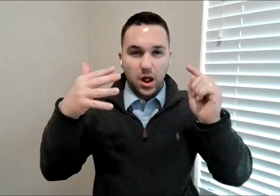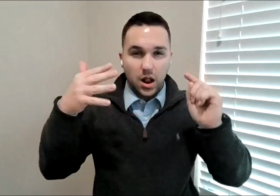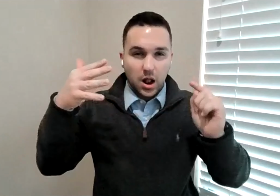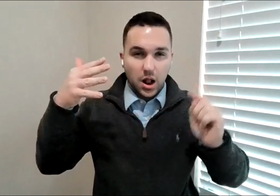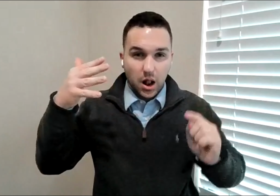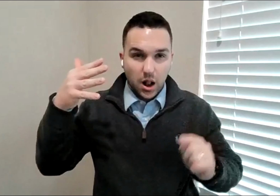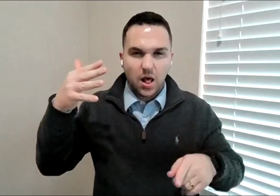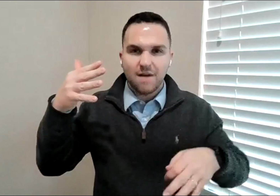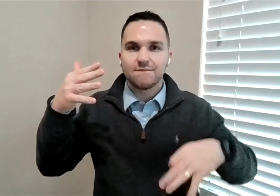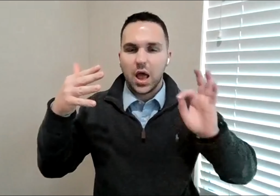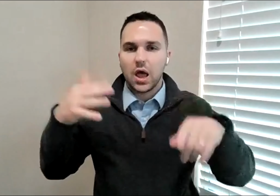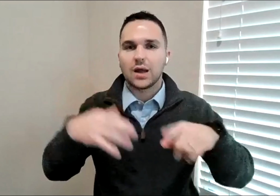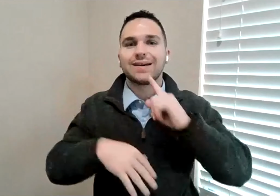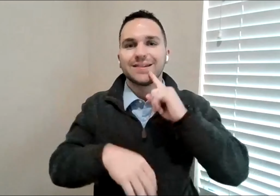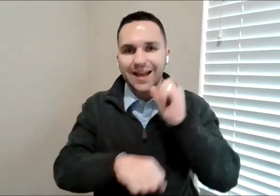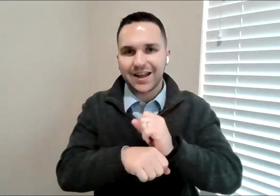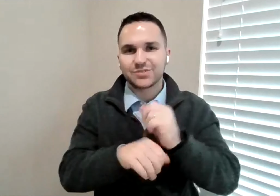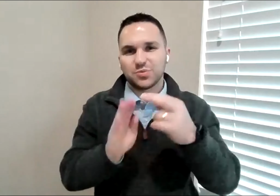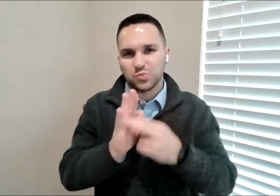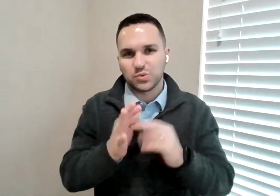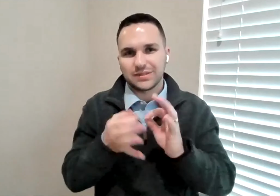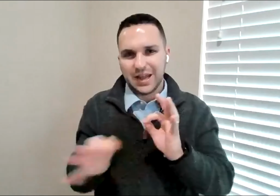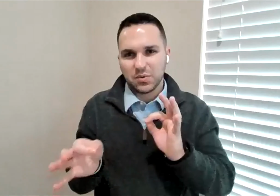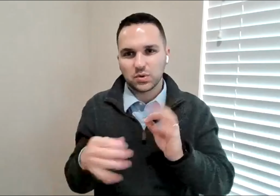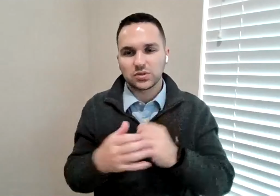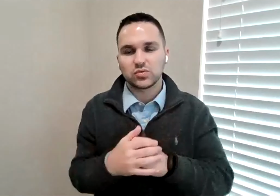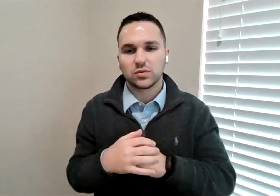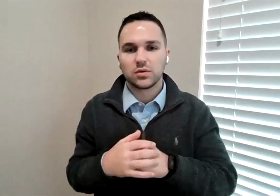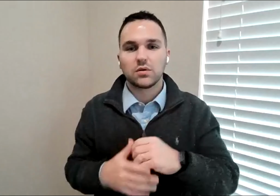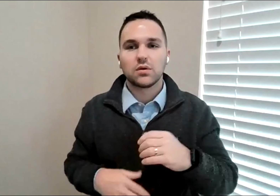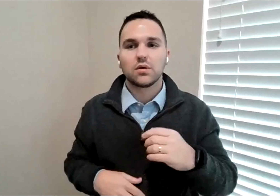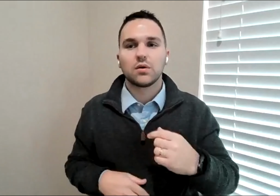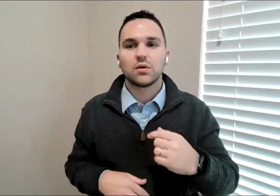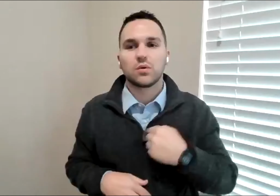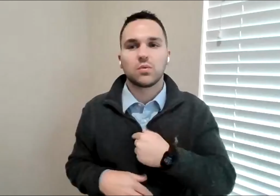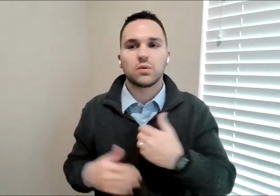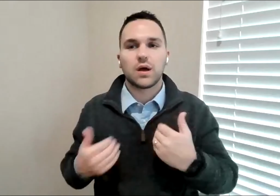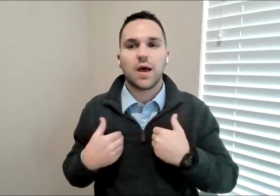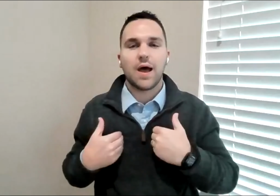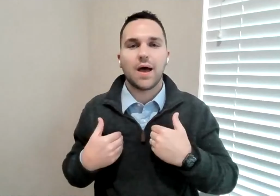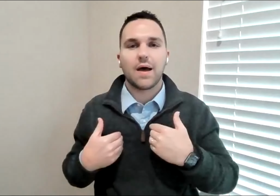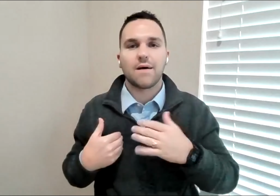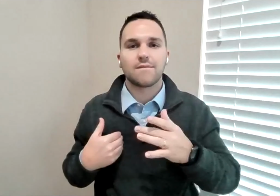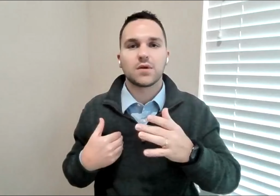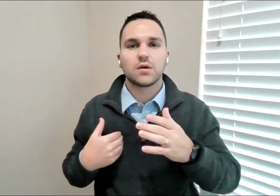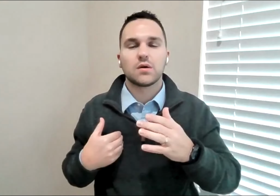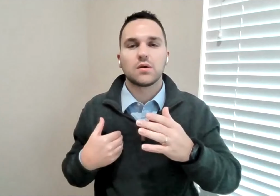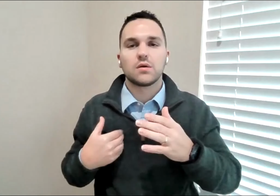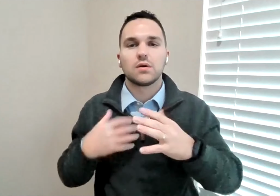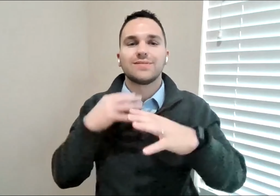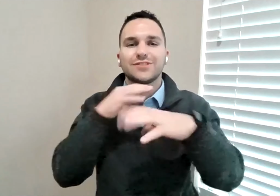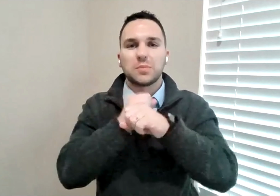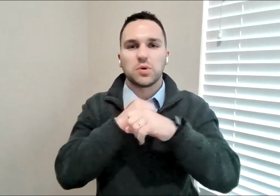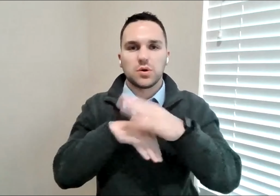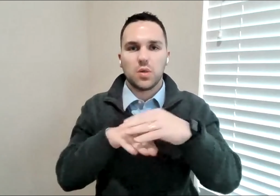rule language. And I think that Rachel also noted that we have person first summaries on that webpage. So